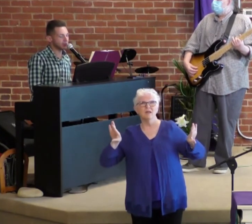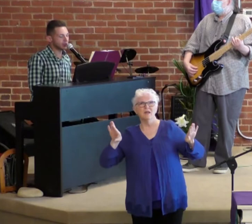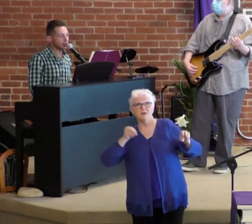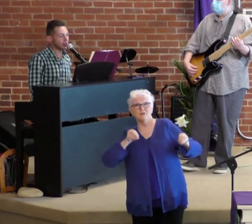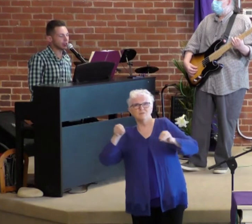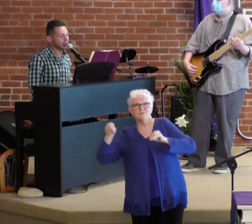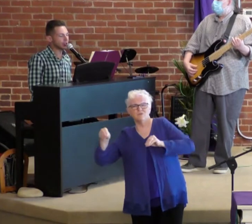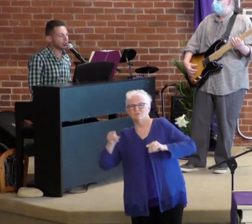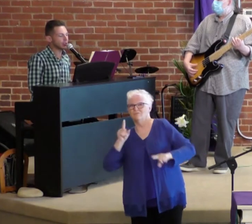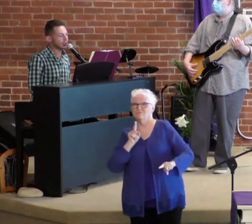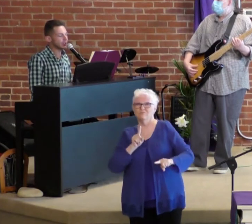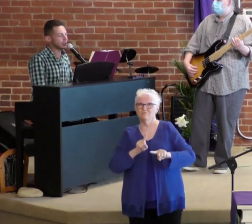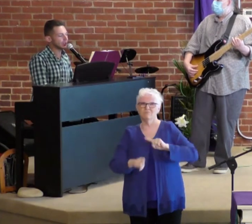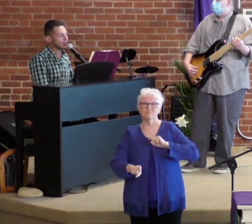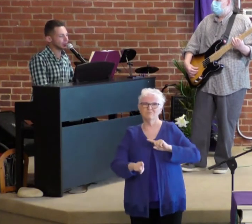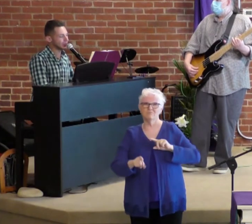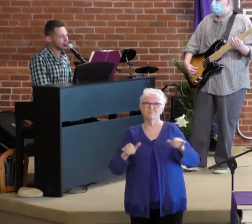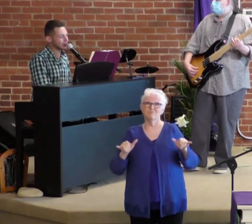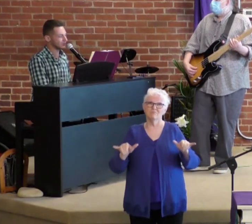be